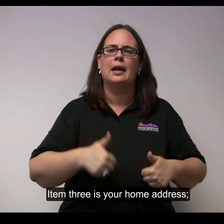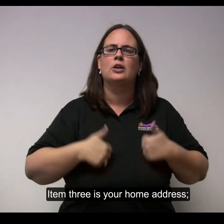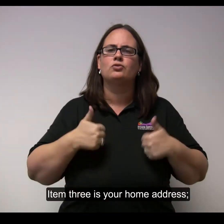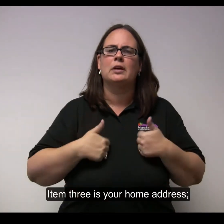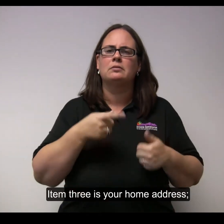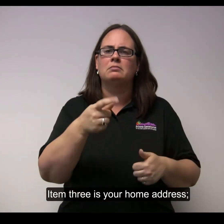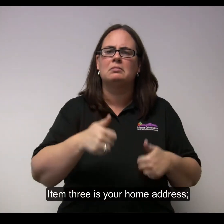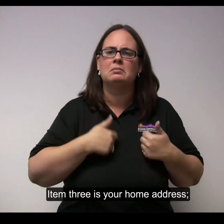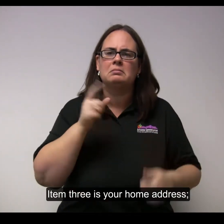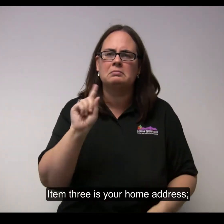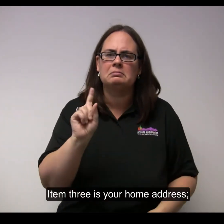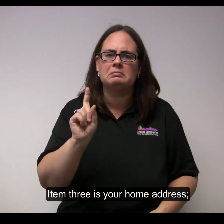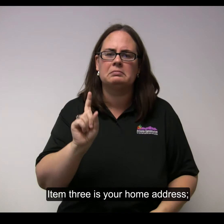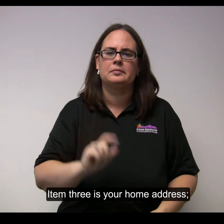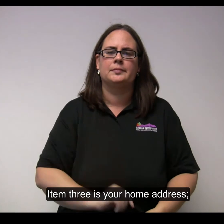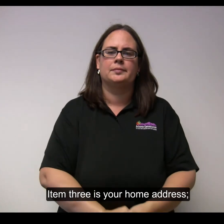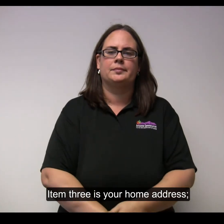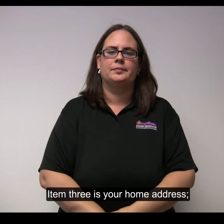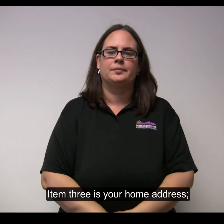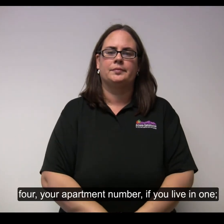Item 3 is your home address.